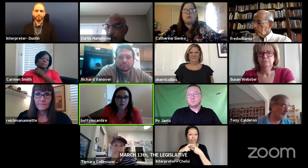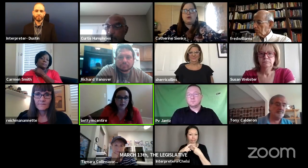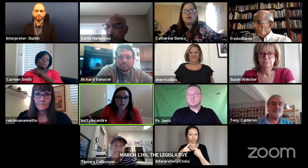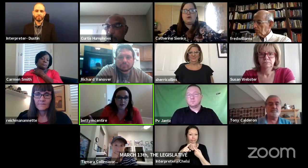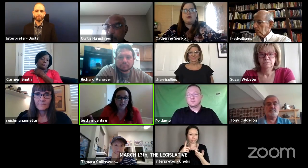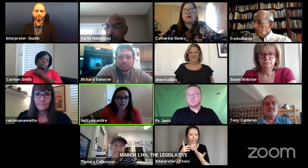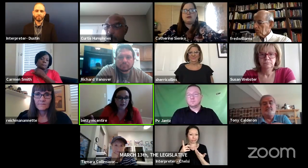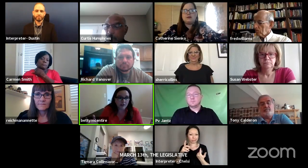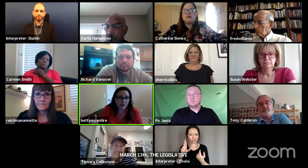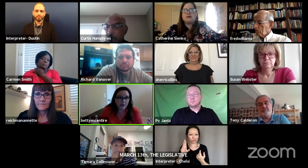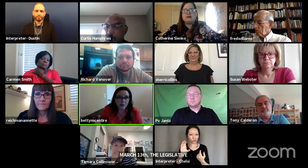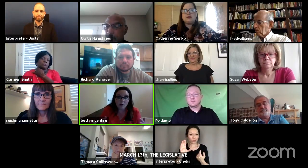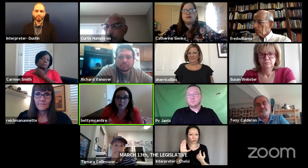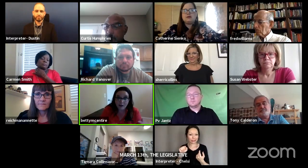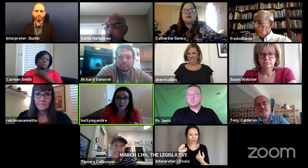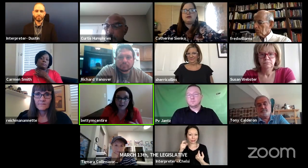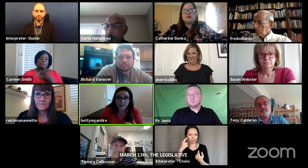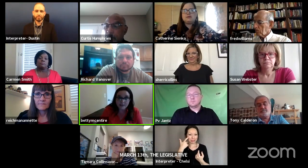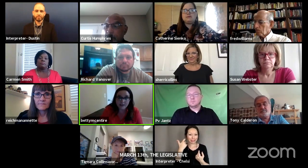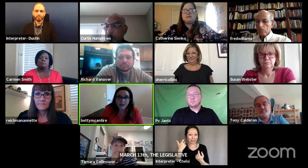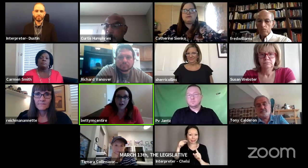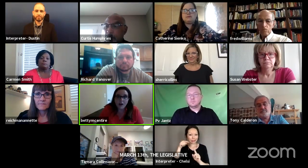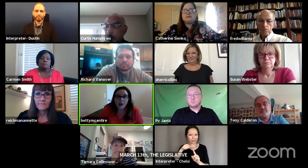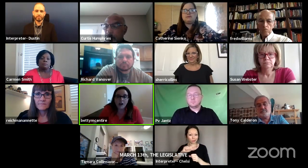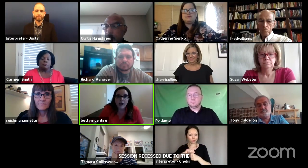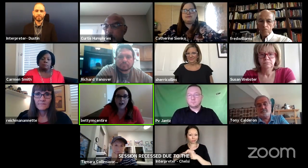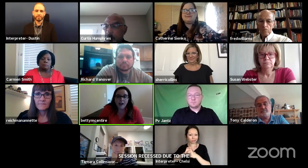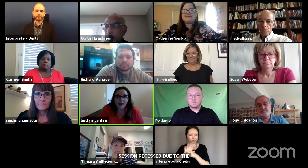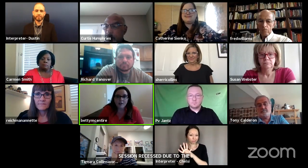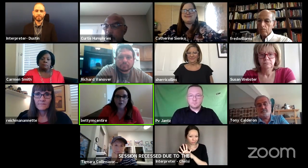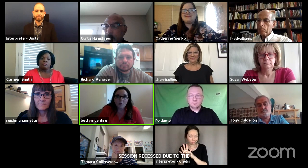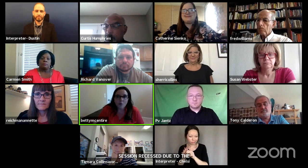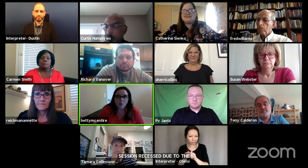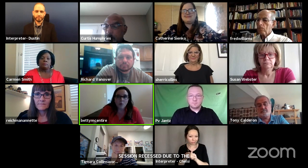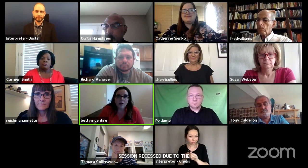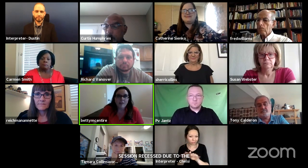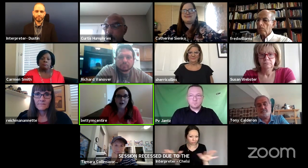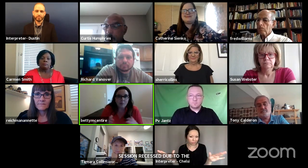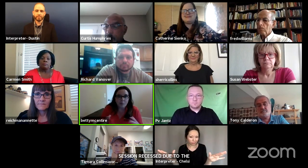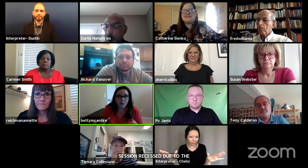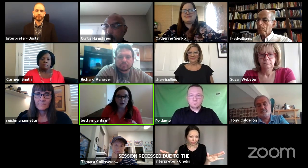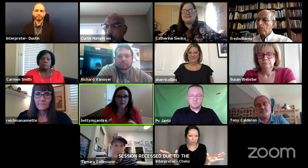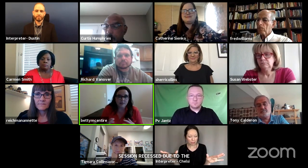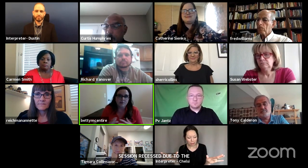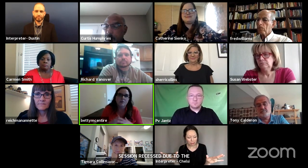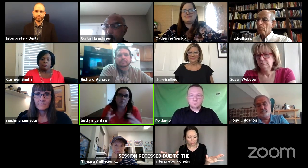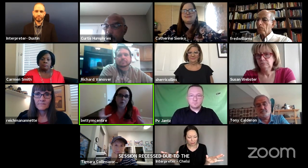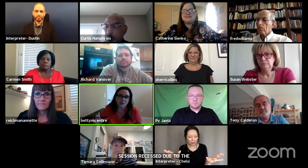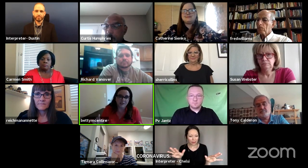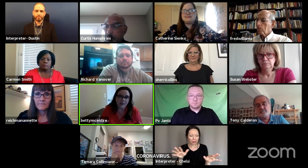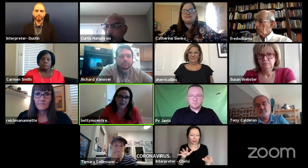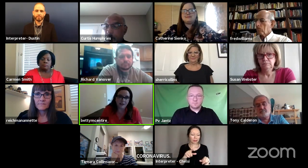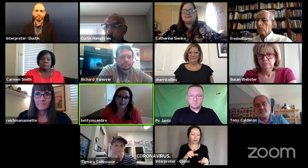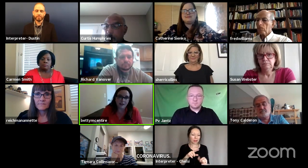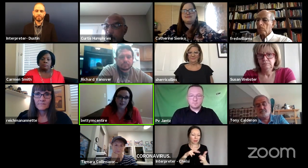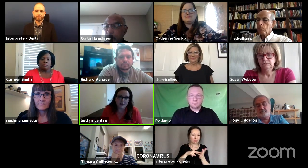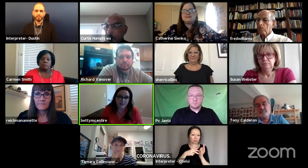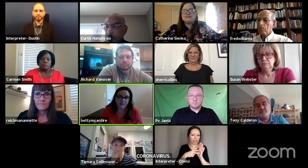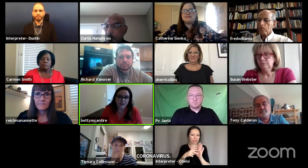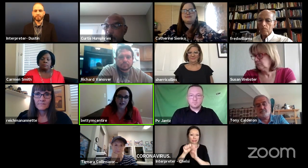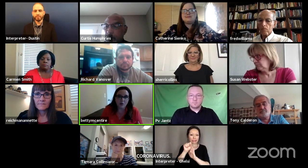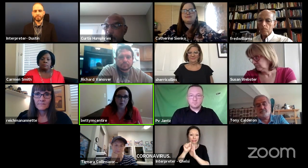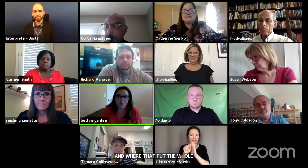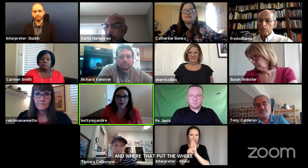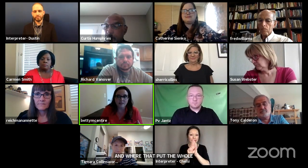to the coronavirus. And where that put the whole state in the